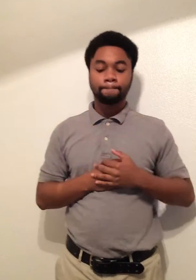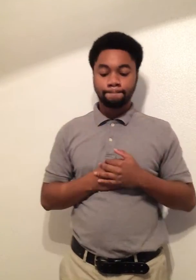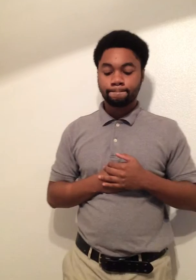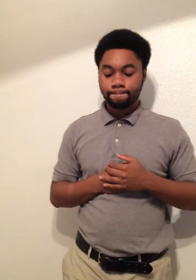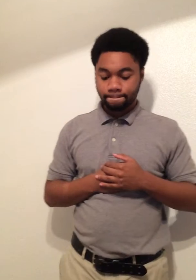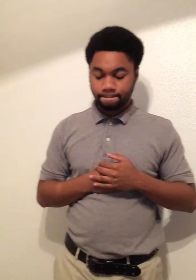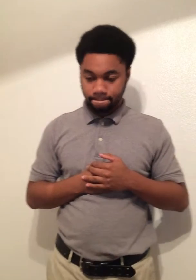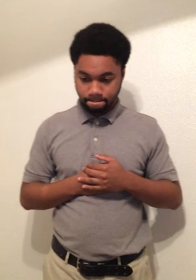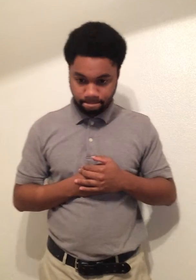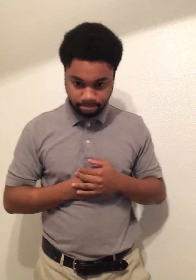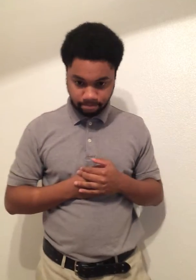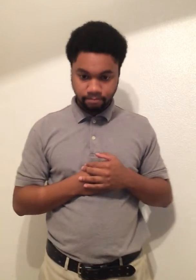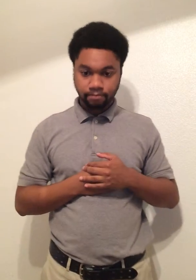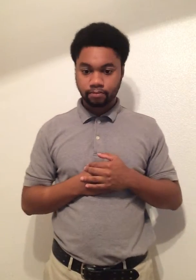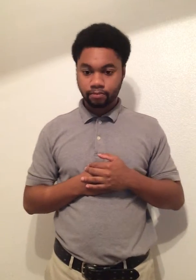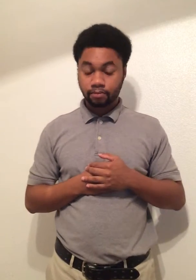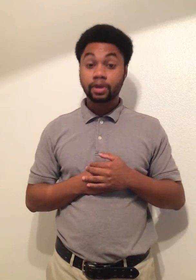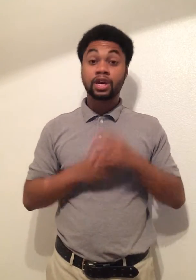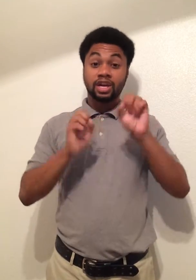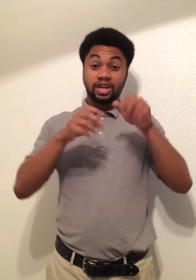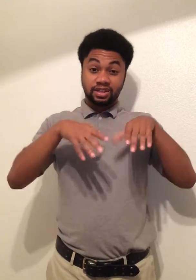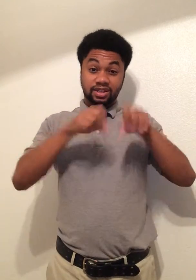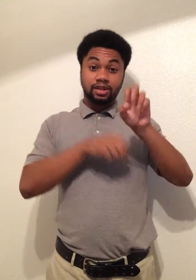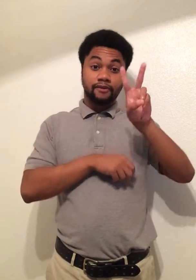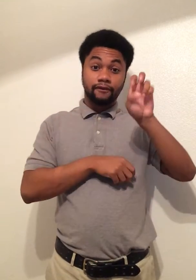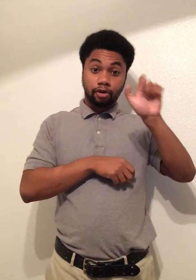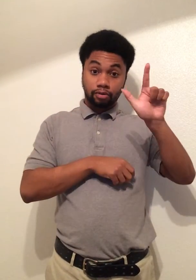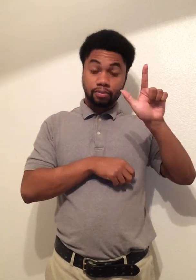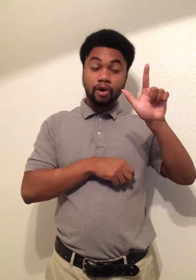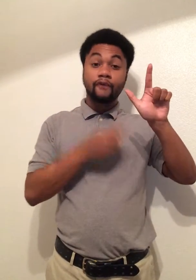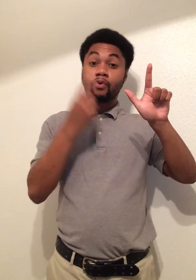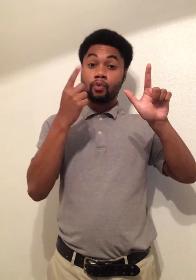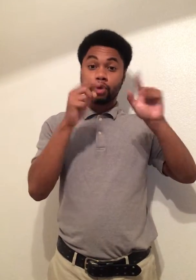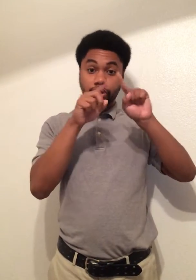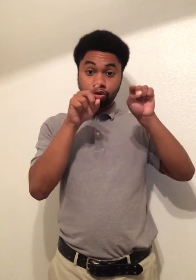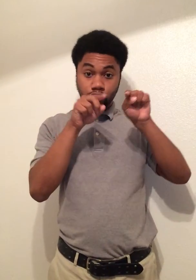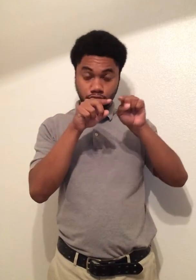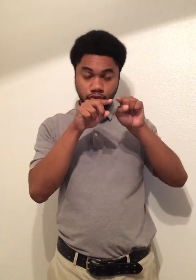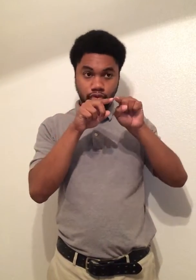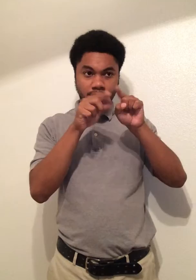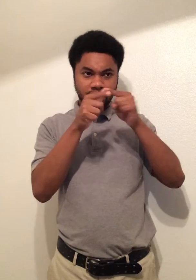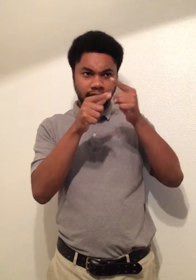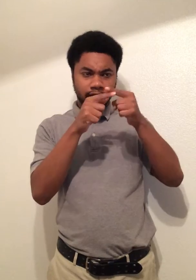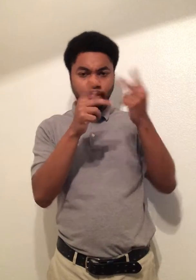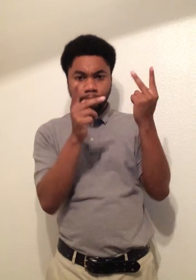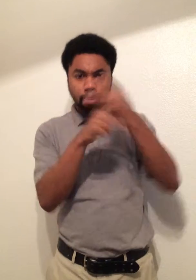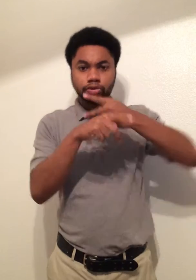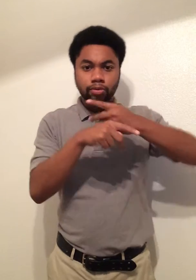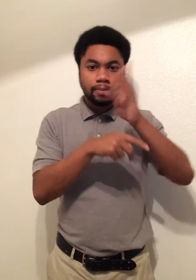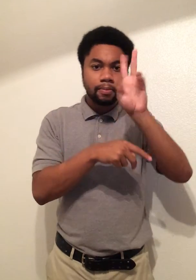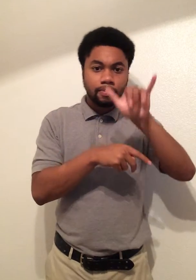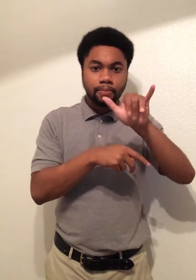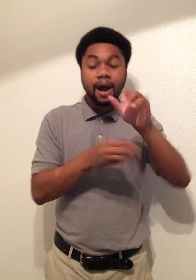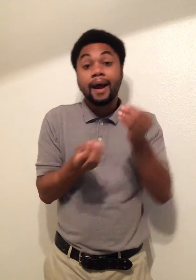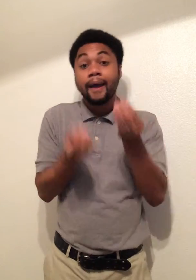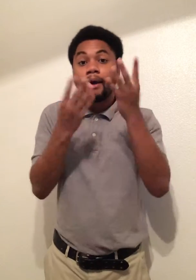Oh, we could take the volume of one of those cubes and we could have multiplied it by the number of cubes. Or we